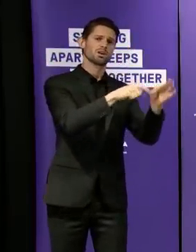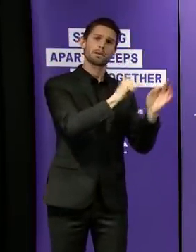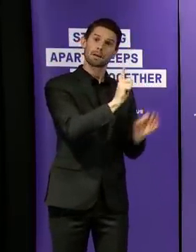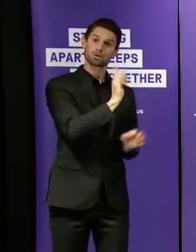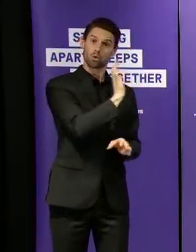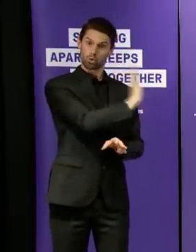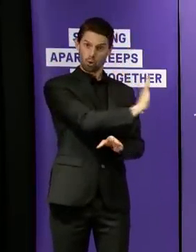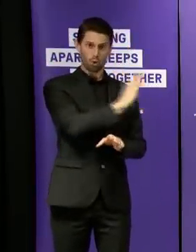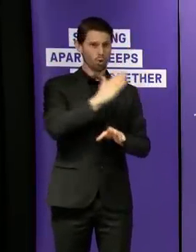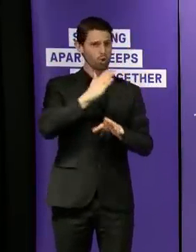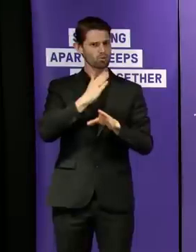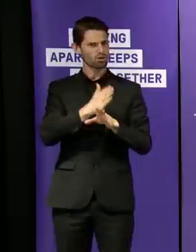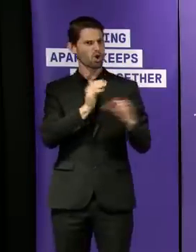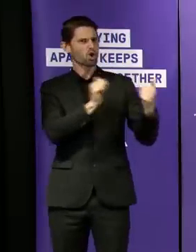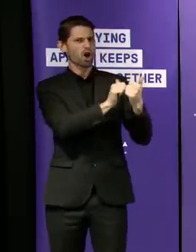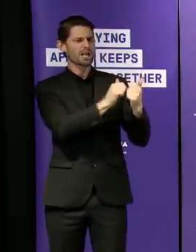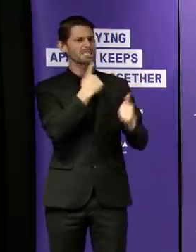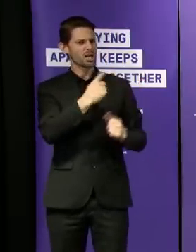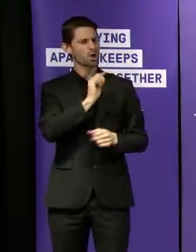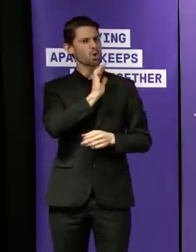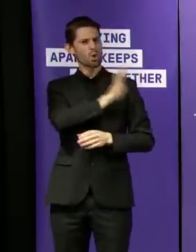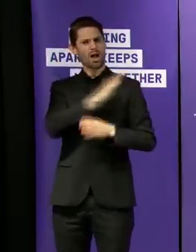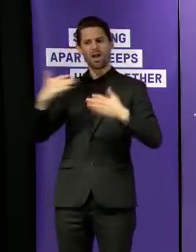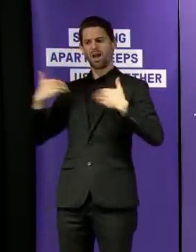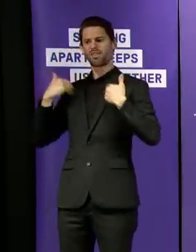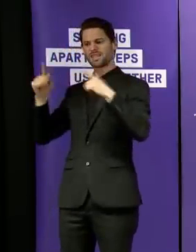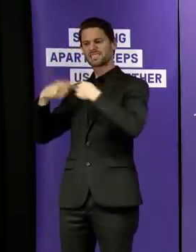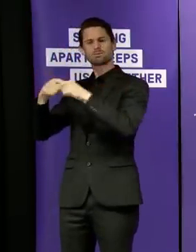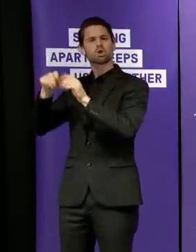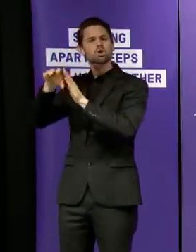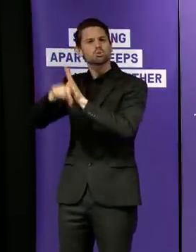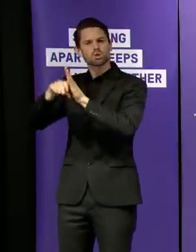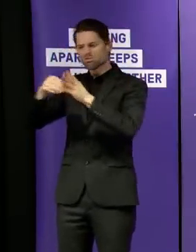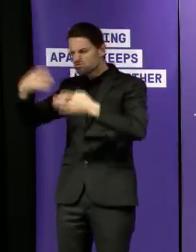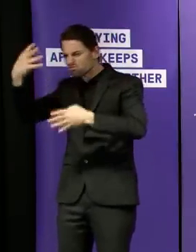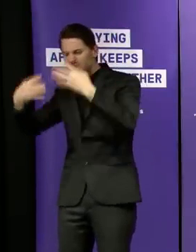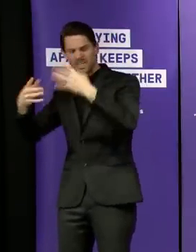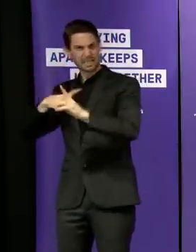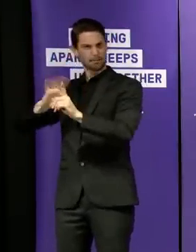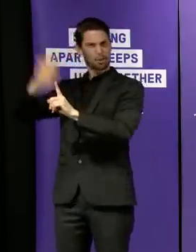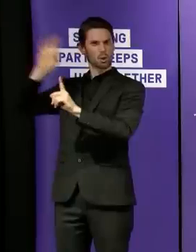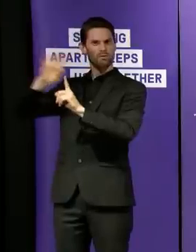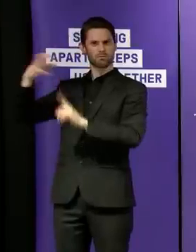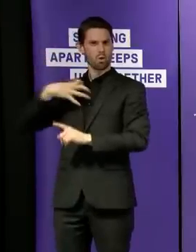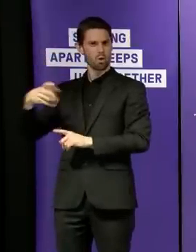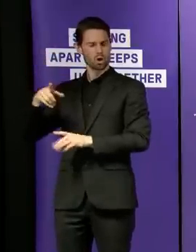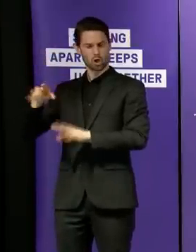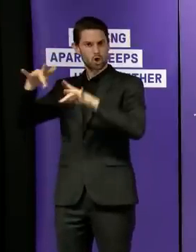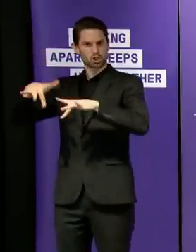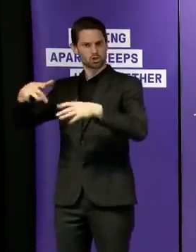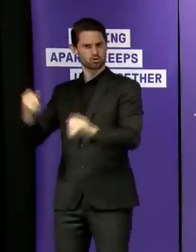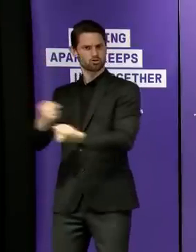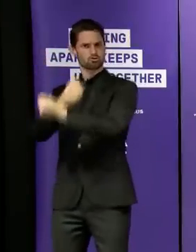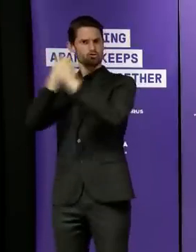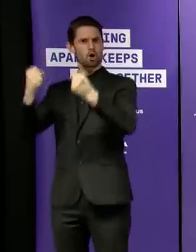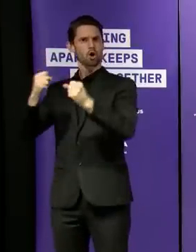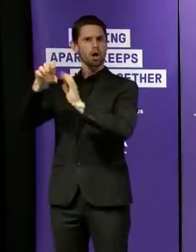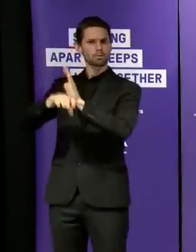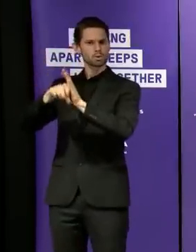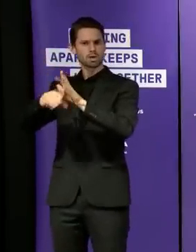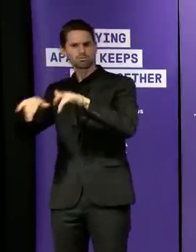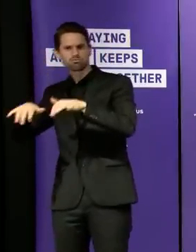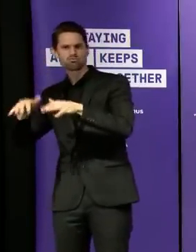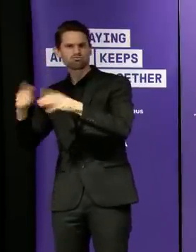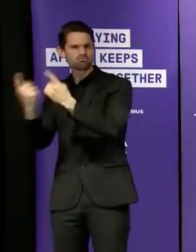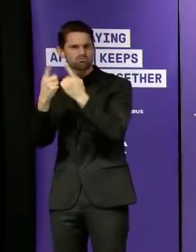contact tracing software, the CRM, still hasn't expanded as far as it eventually will and needs to? Isn't that a factor? No. We're